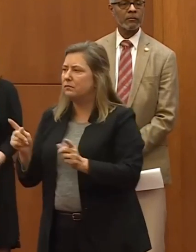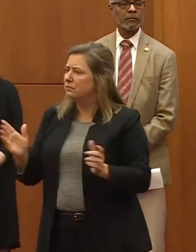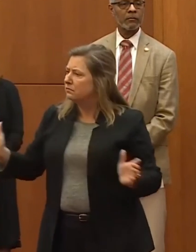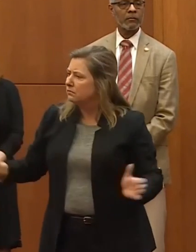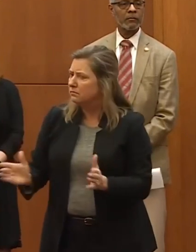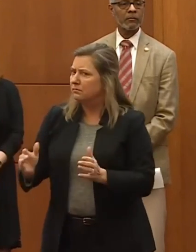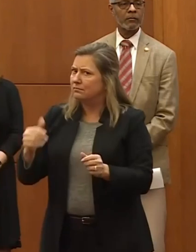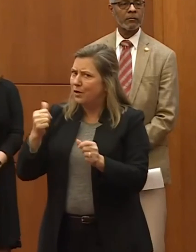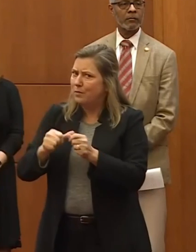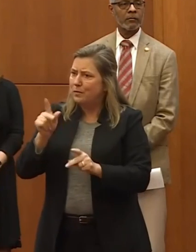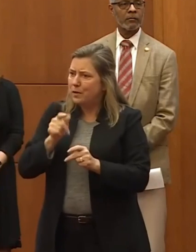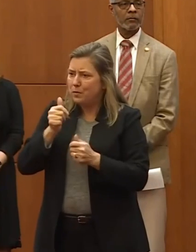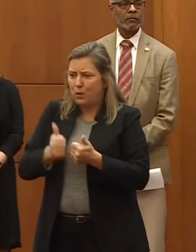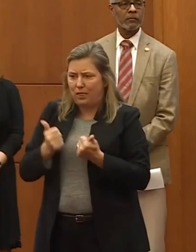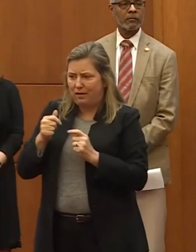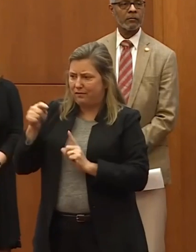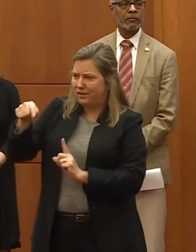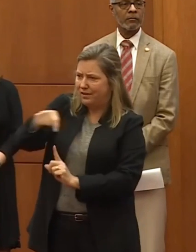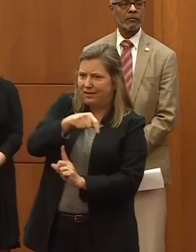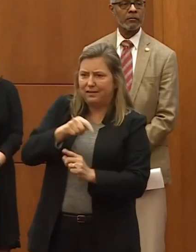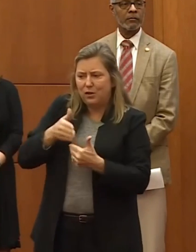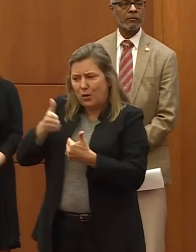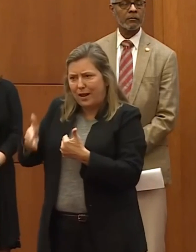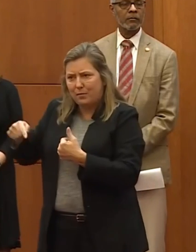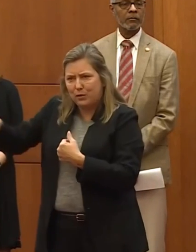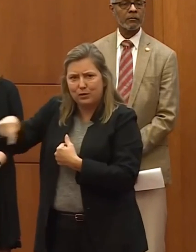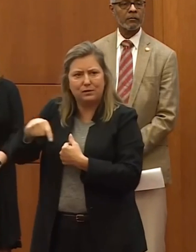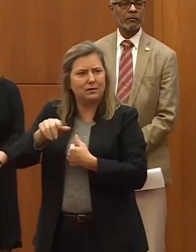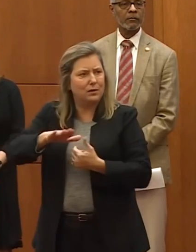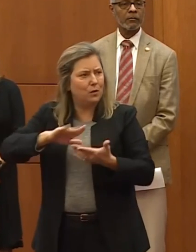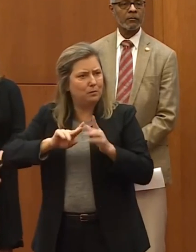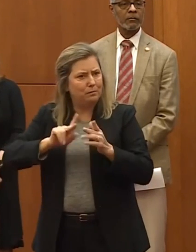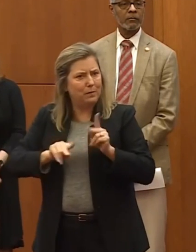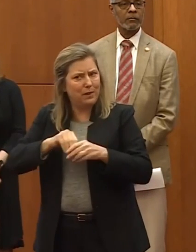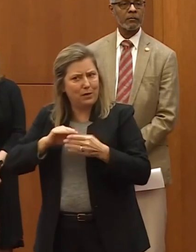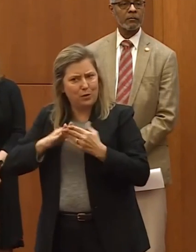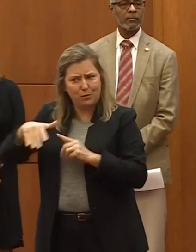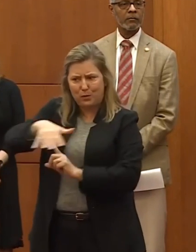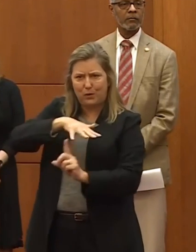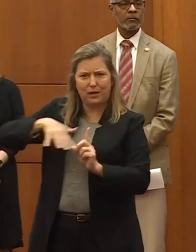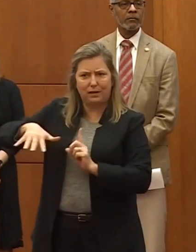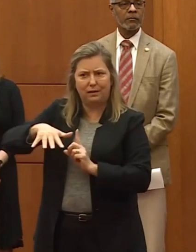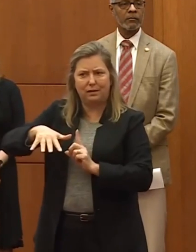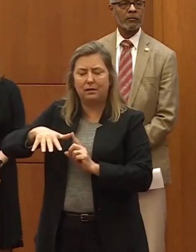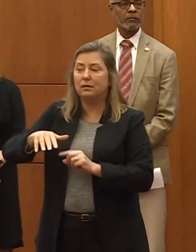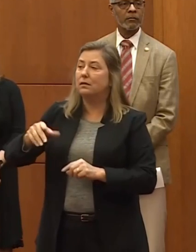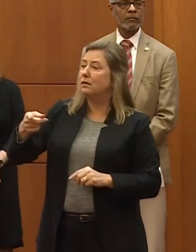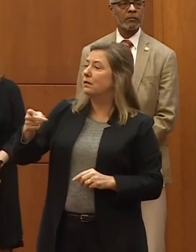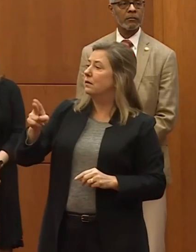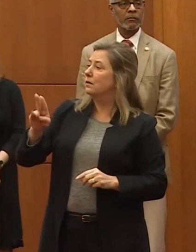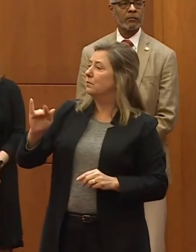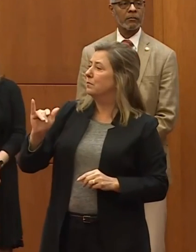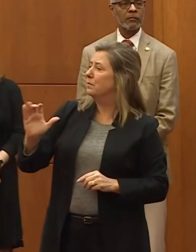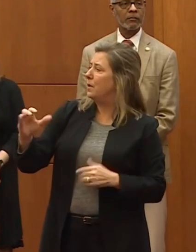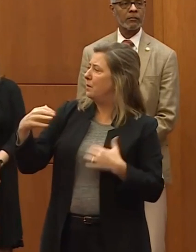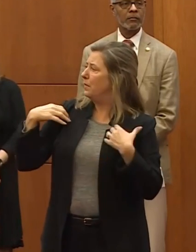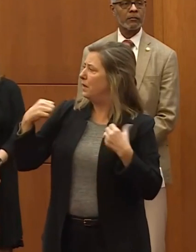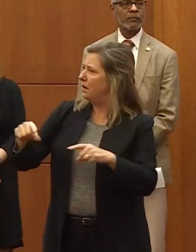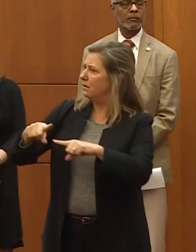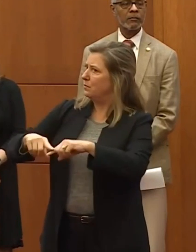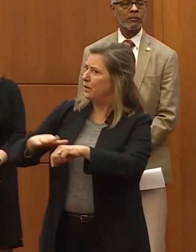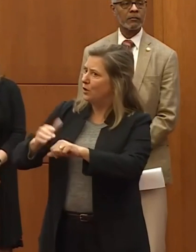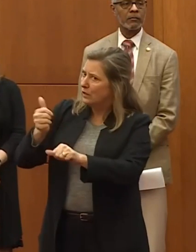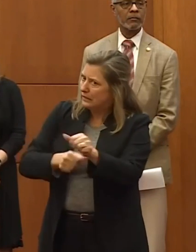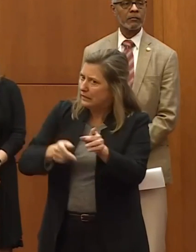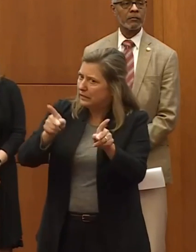their neighbors, their communities. Public health relies on every individual making responsible